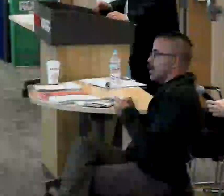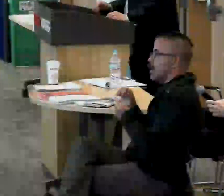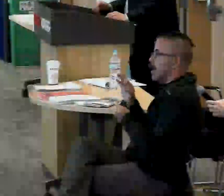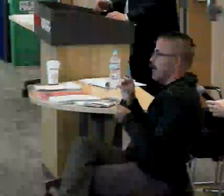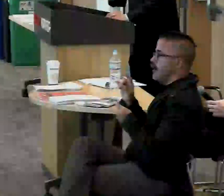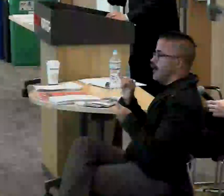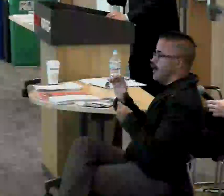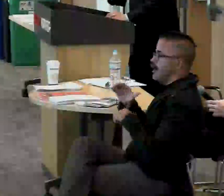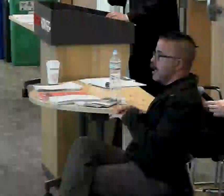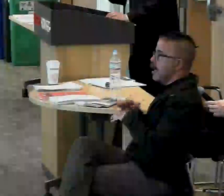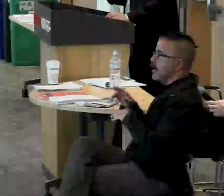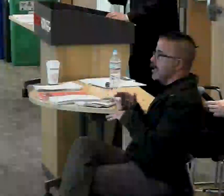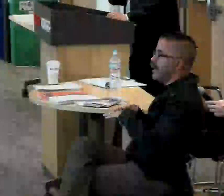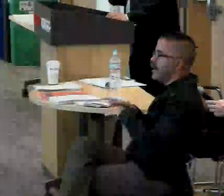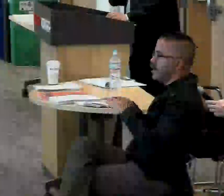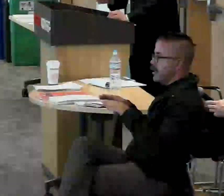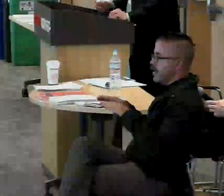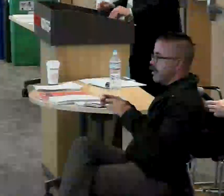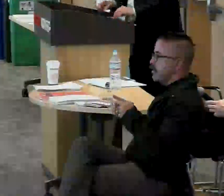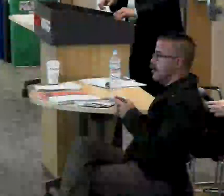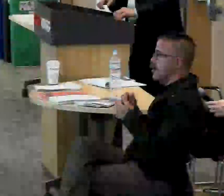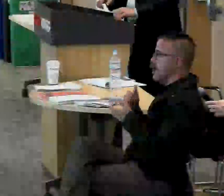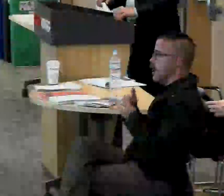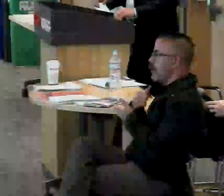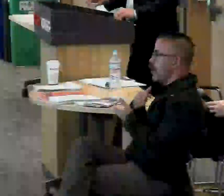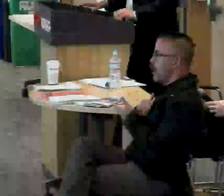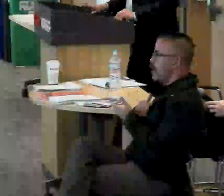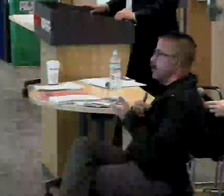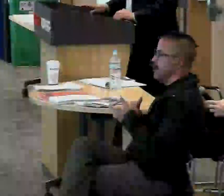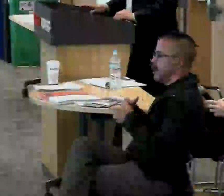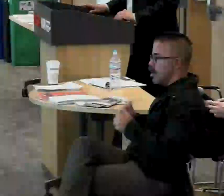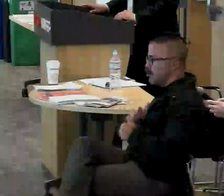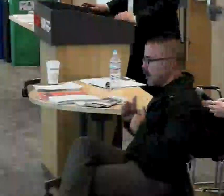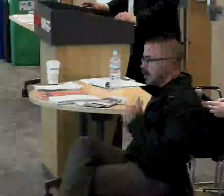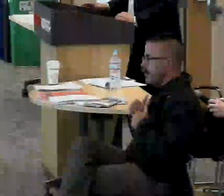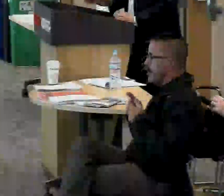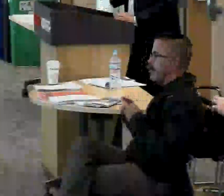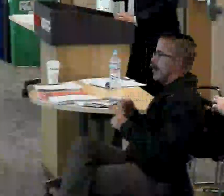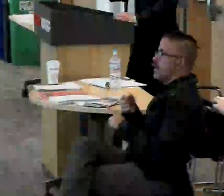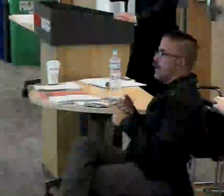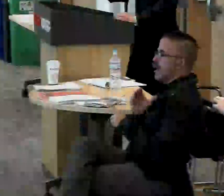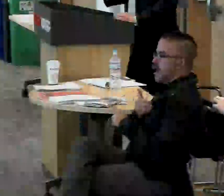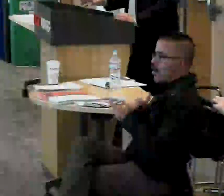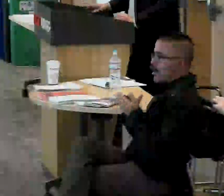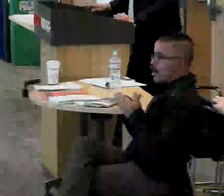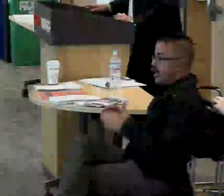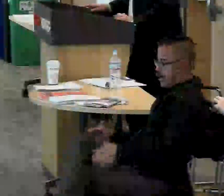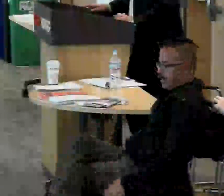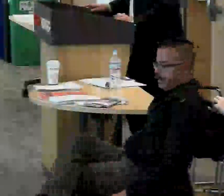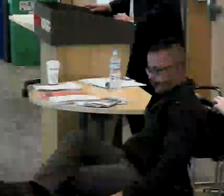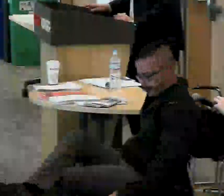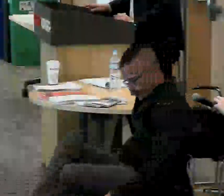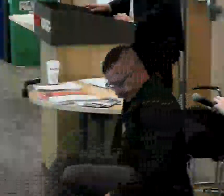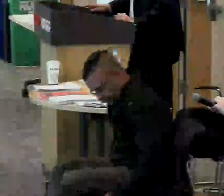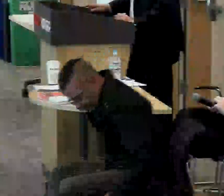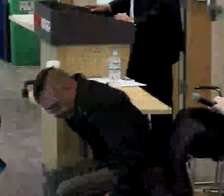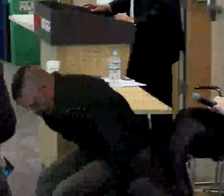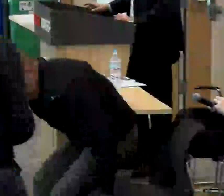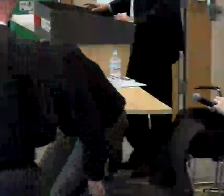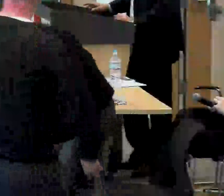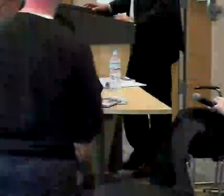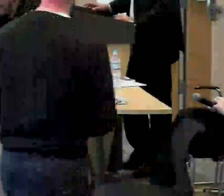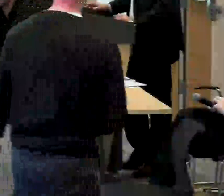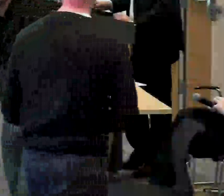help us be really proactive and impactful in the work we're trying to do. Engaging and enhancing financial education